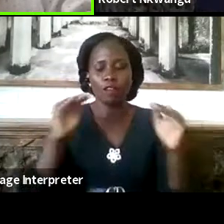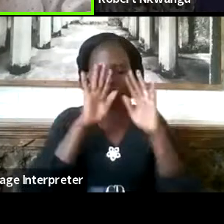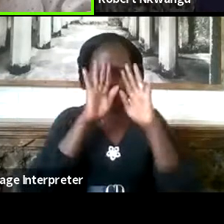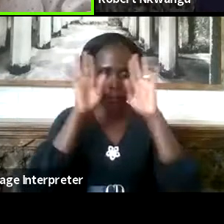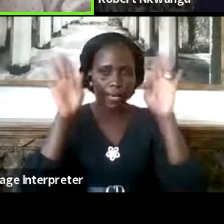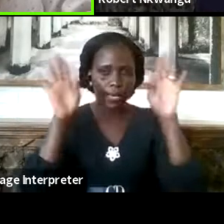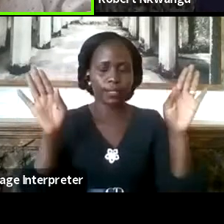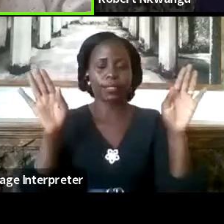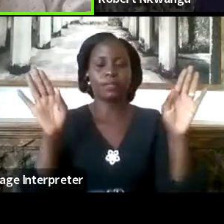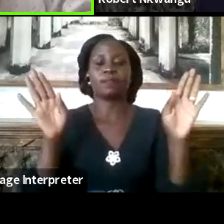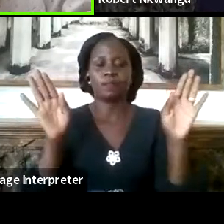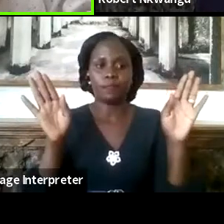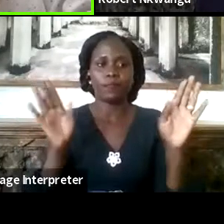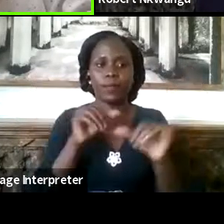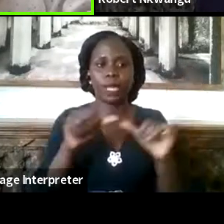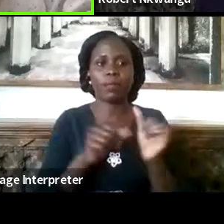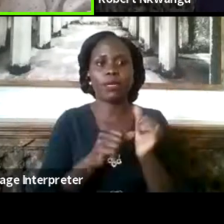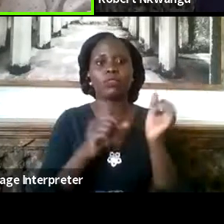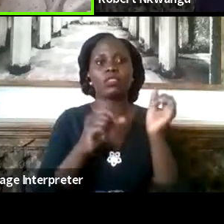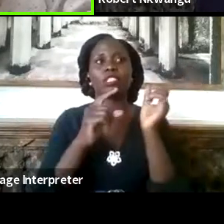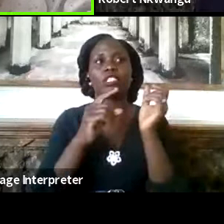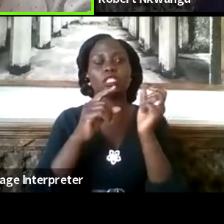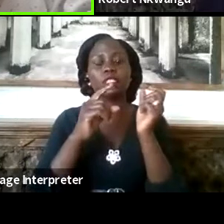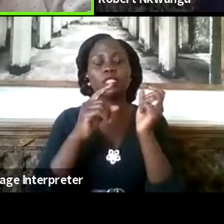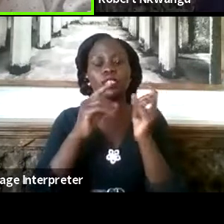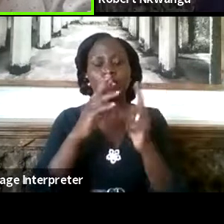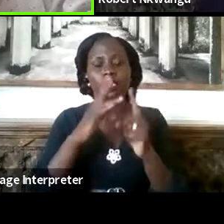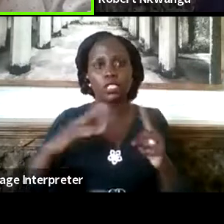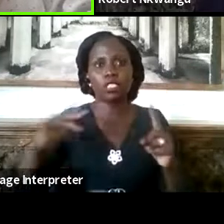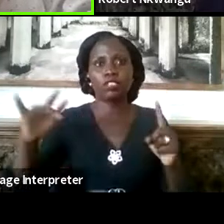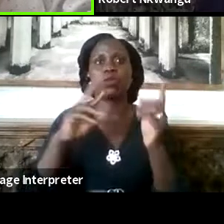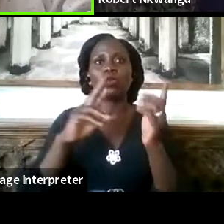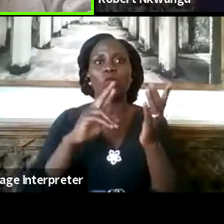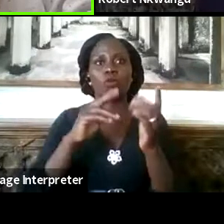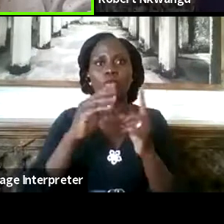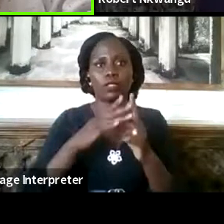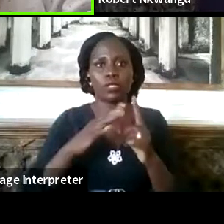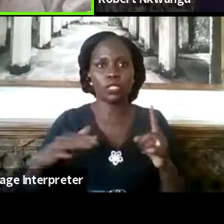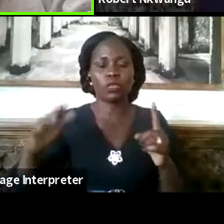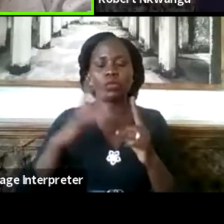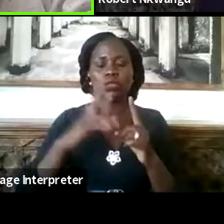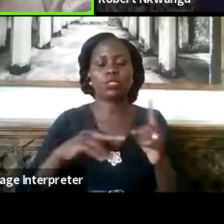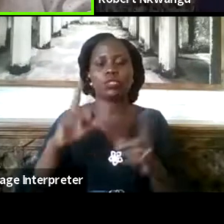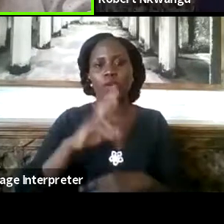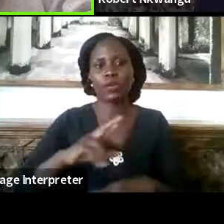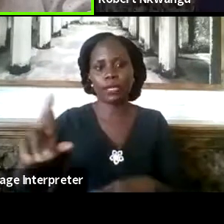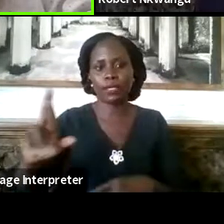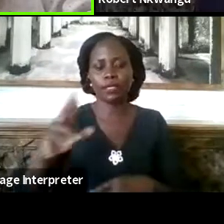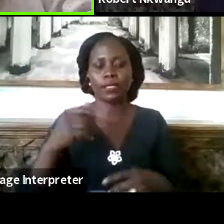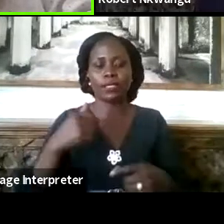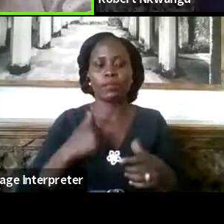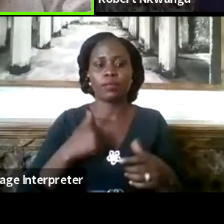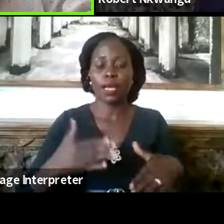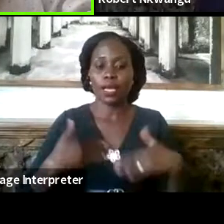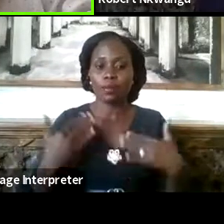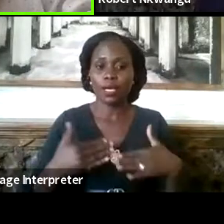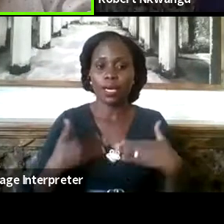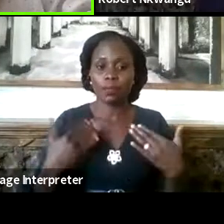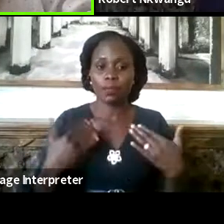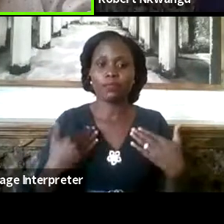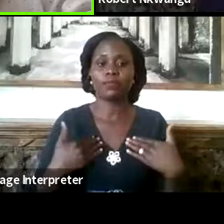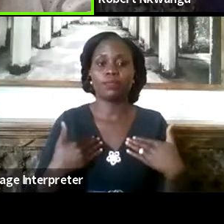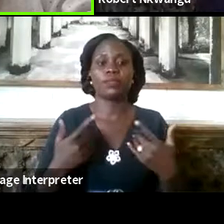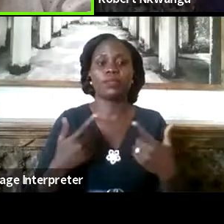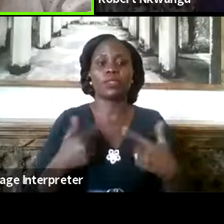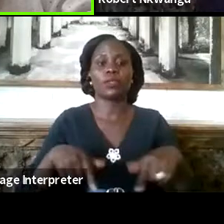digital rights. And I'm glad, of course, with this support